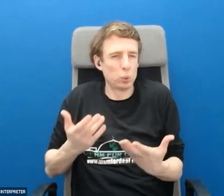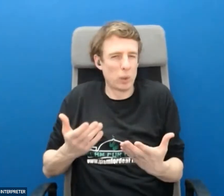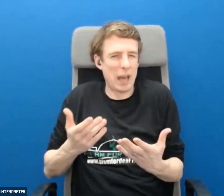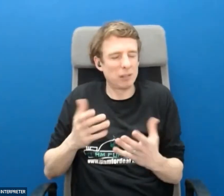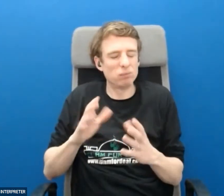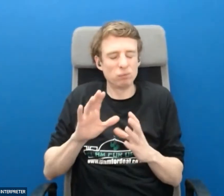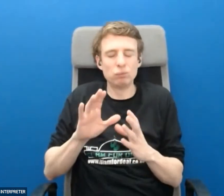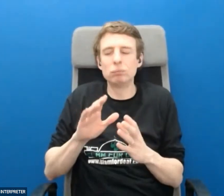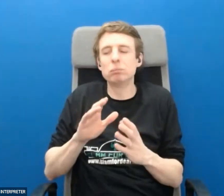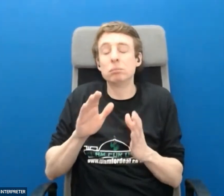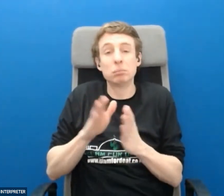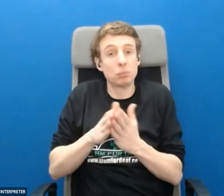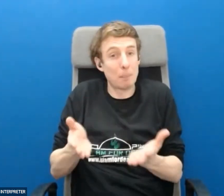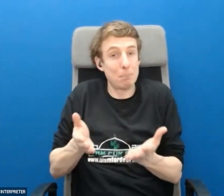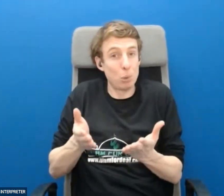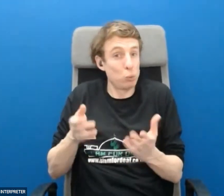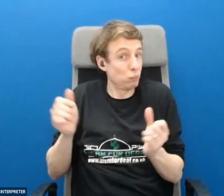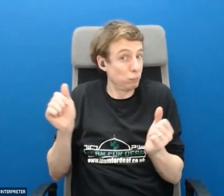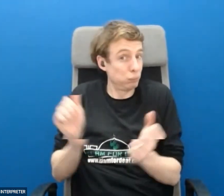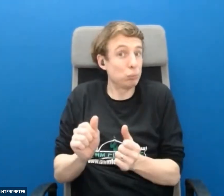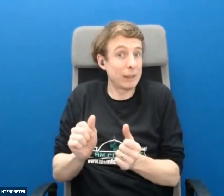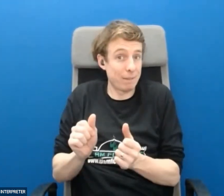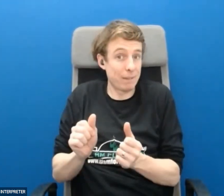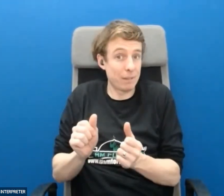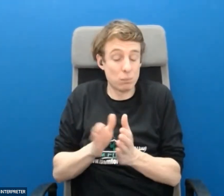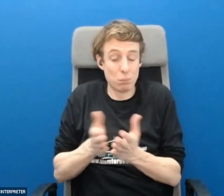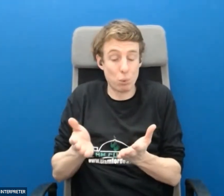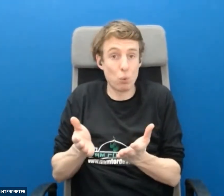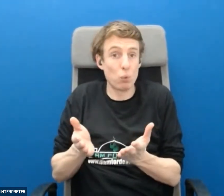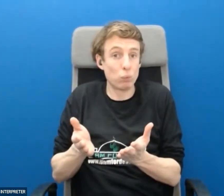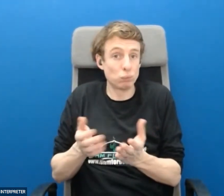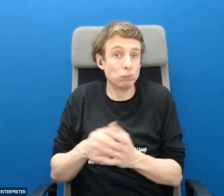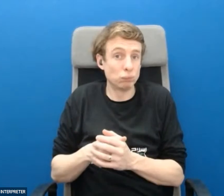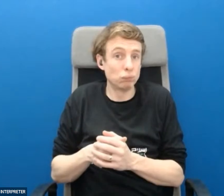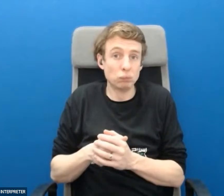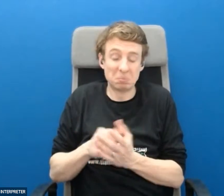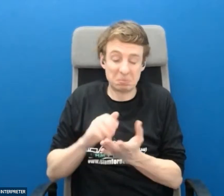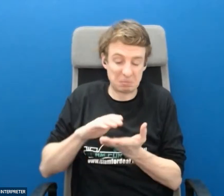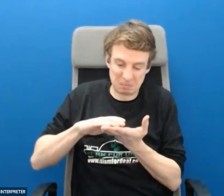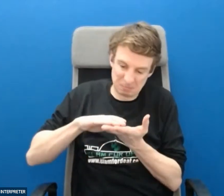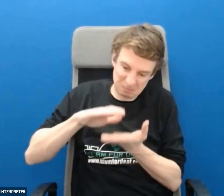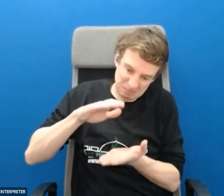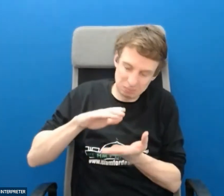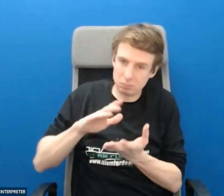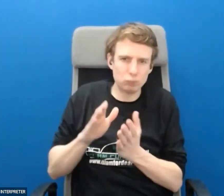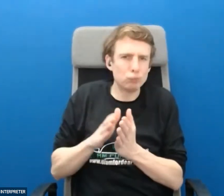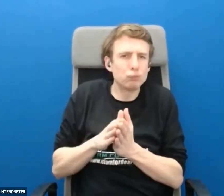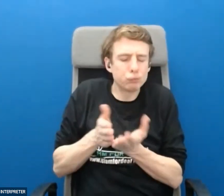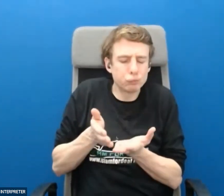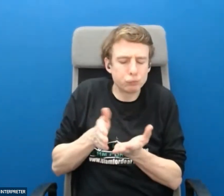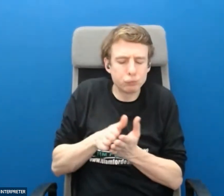book. It's the book of Imam Ibn Taymiyyah,